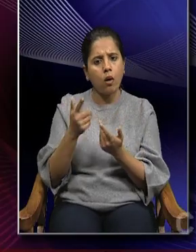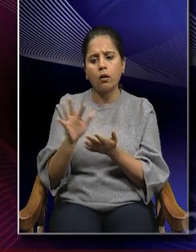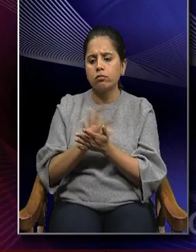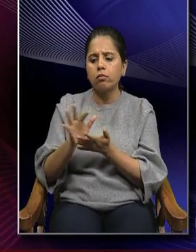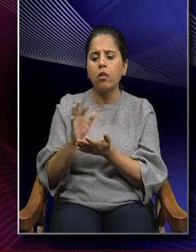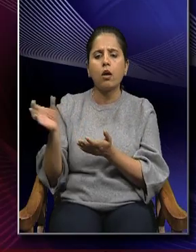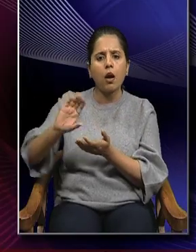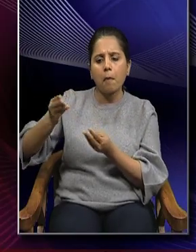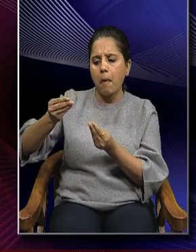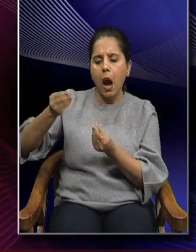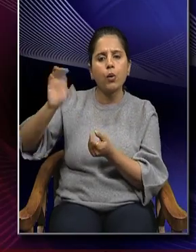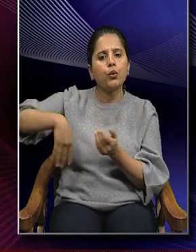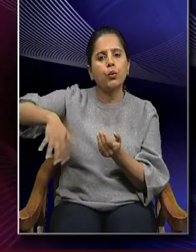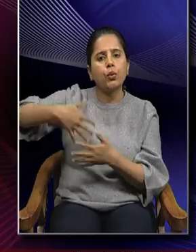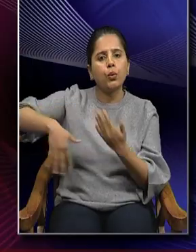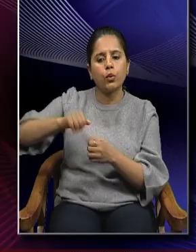the detergent powder which is